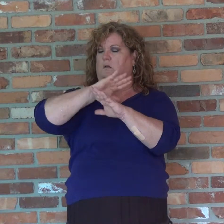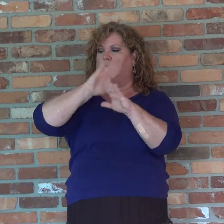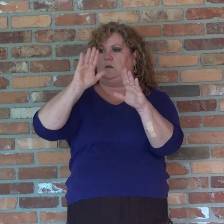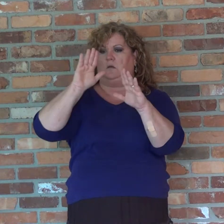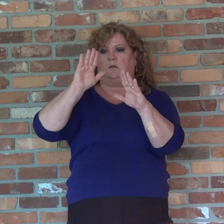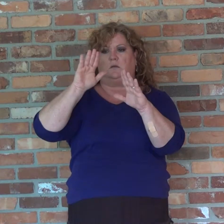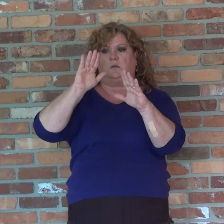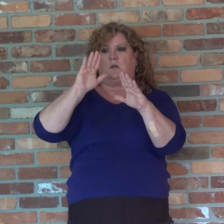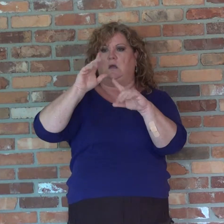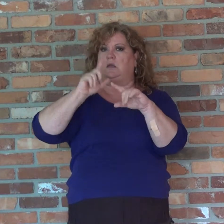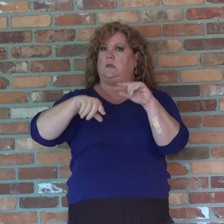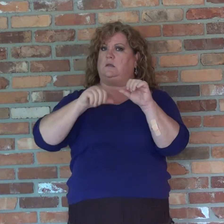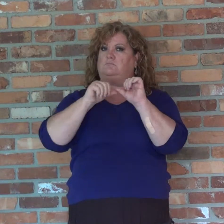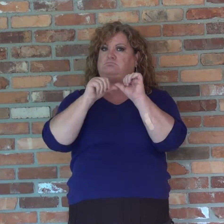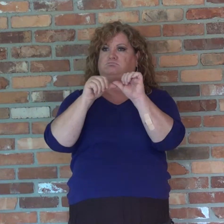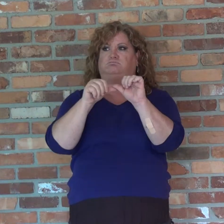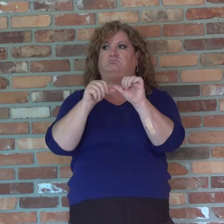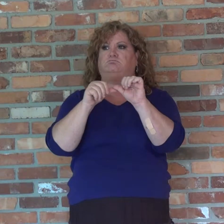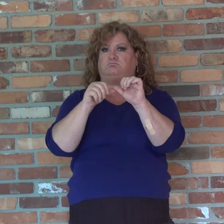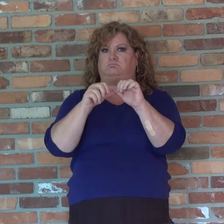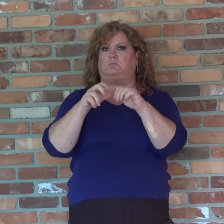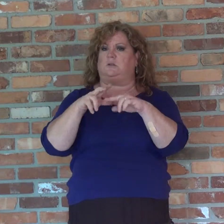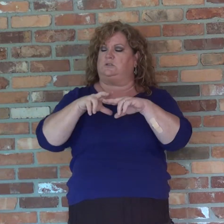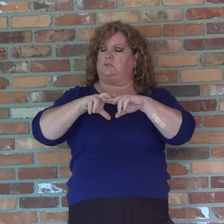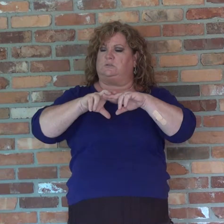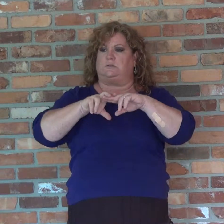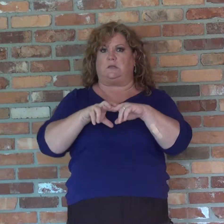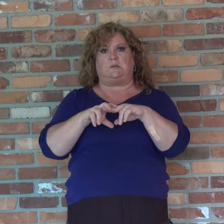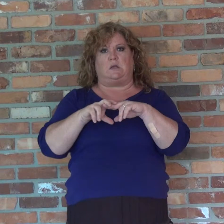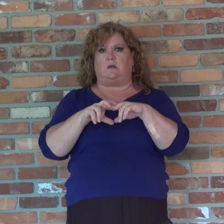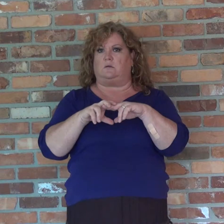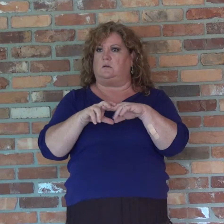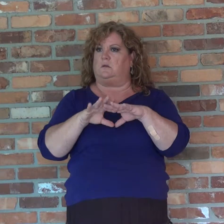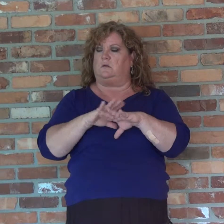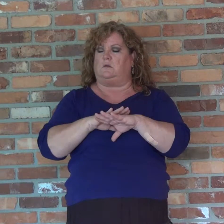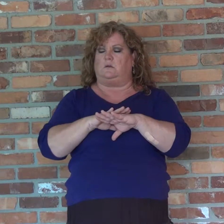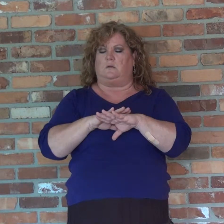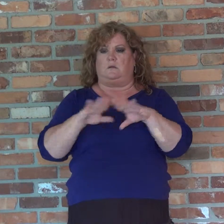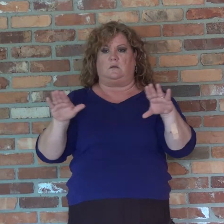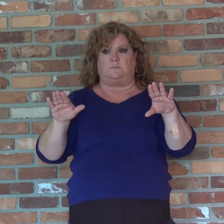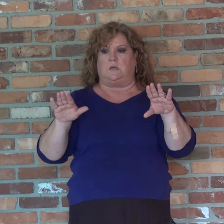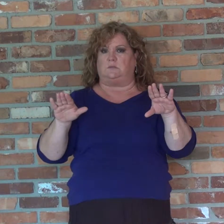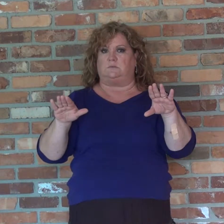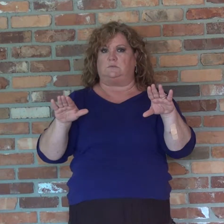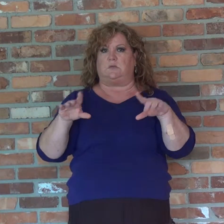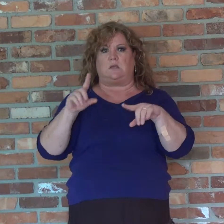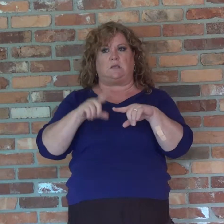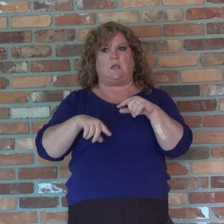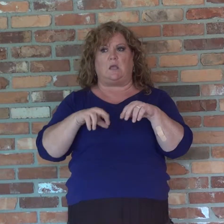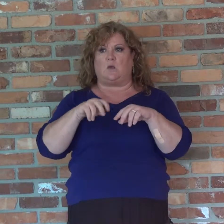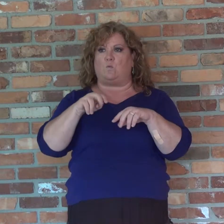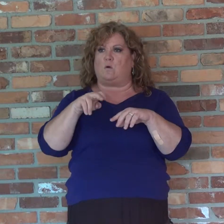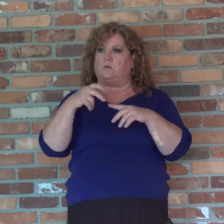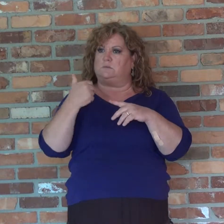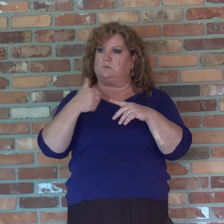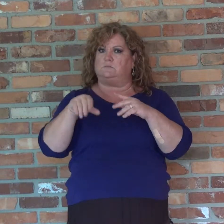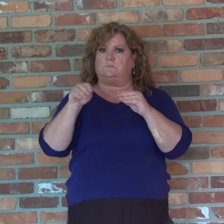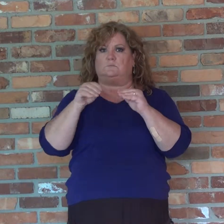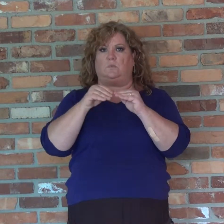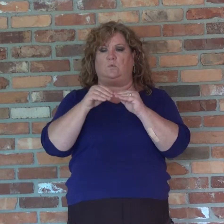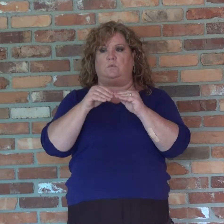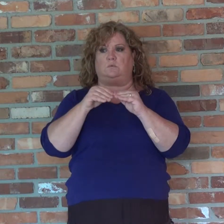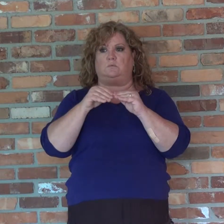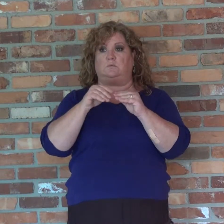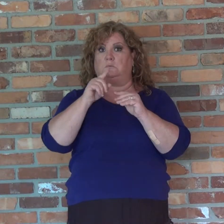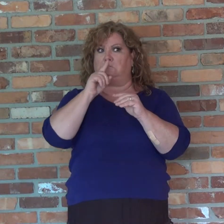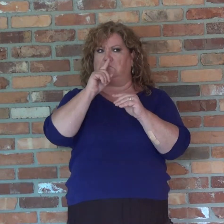and said, I'm done, you guys. I can't go any further. It was a little steeper from there on that he just sat and said, I'm done. Well, nobody said anything,